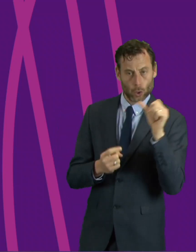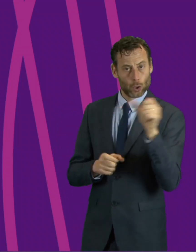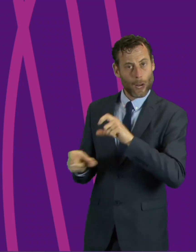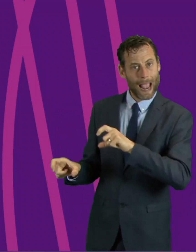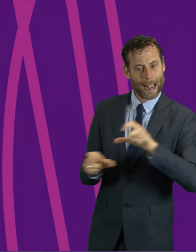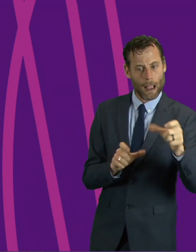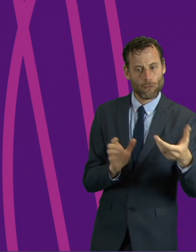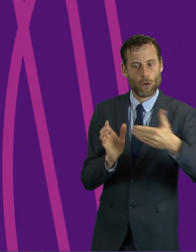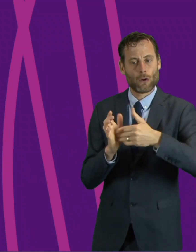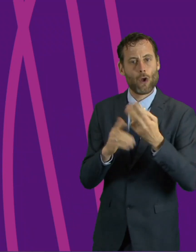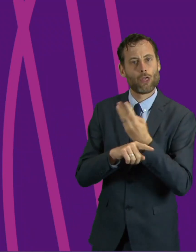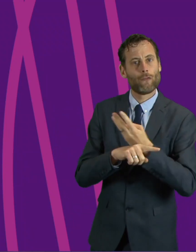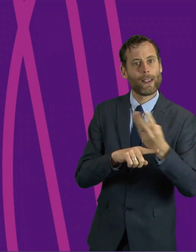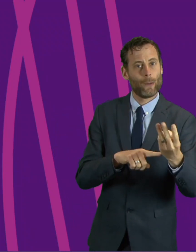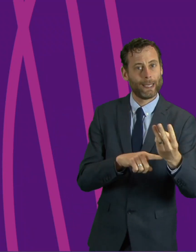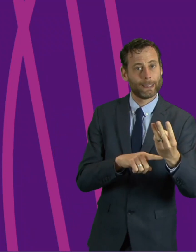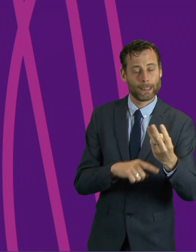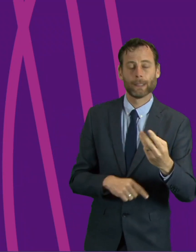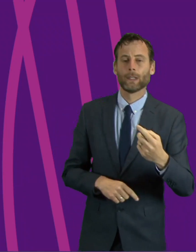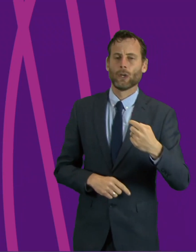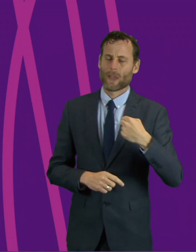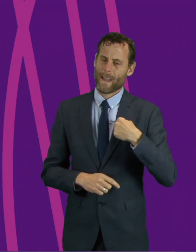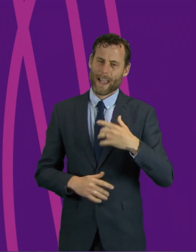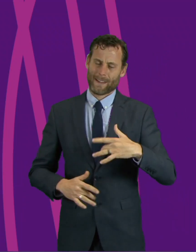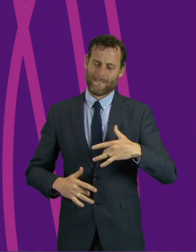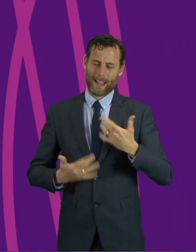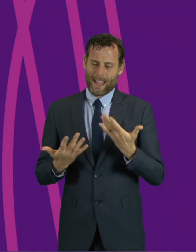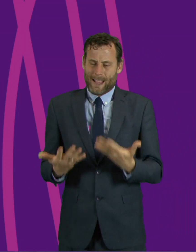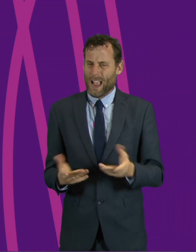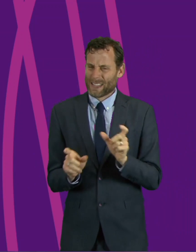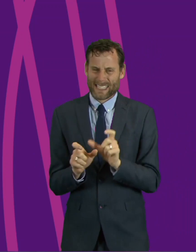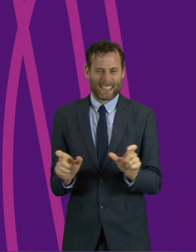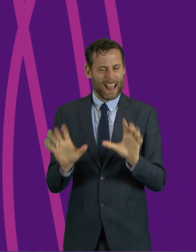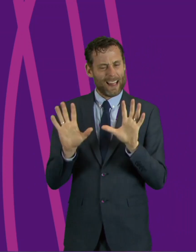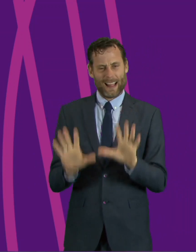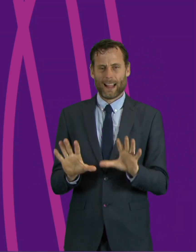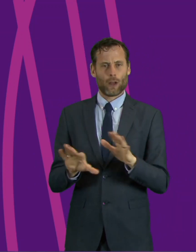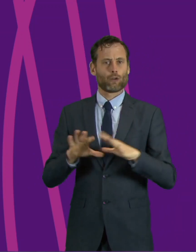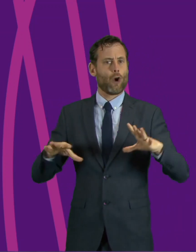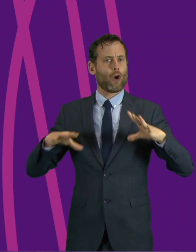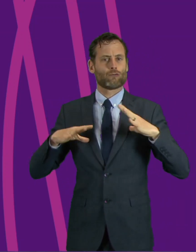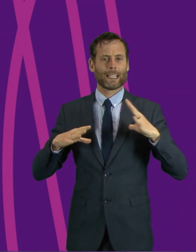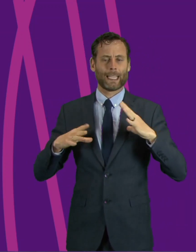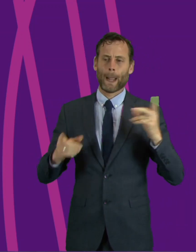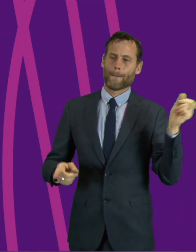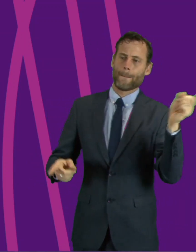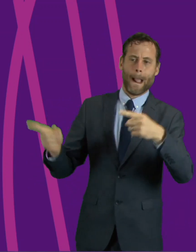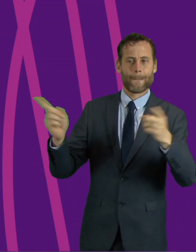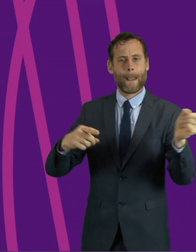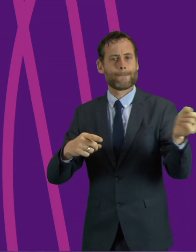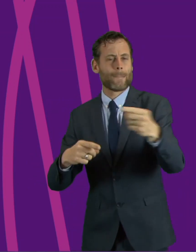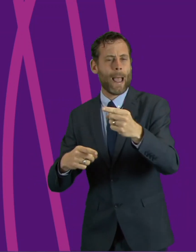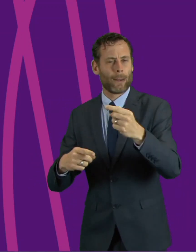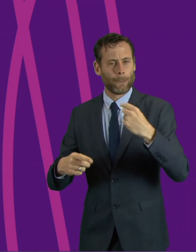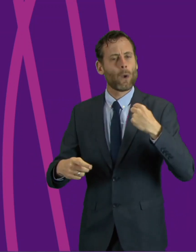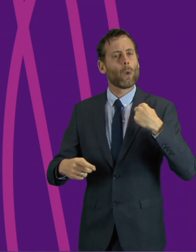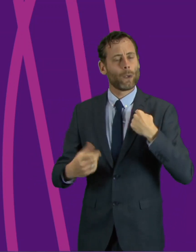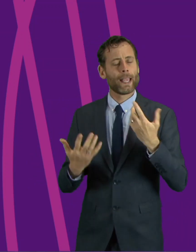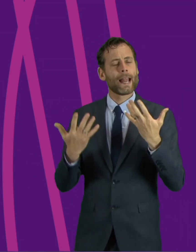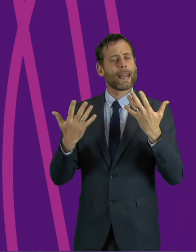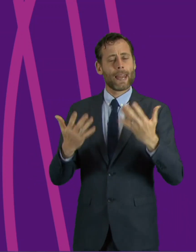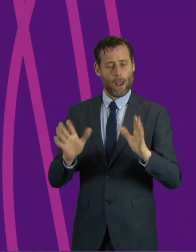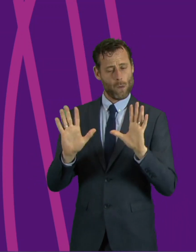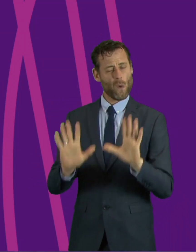while real, is still too fragile to immediately ease restrictions in any significant way. But we are planning now for ways in which we